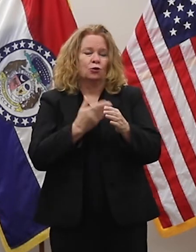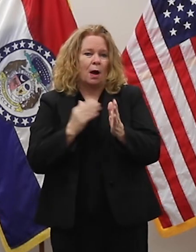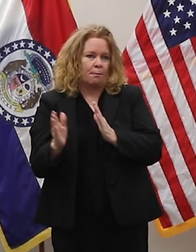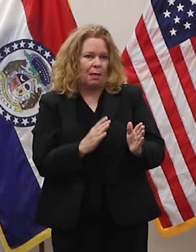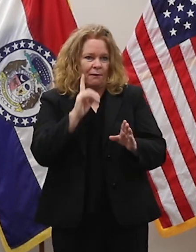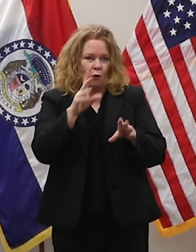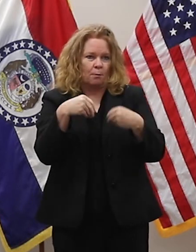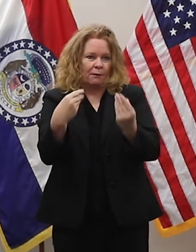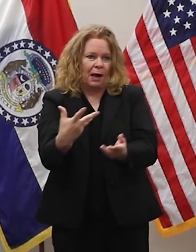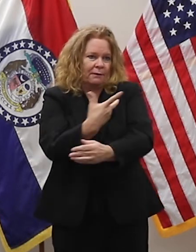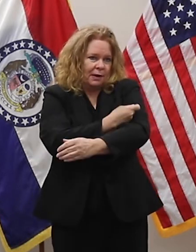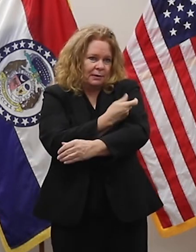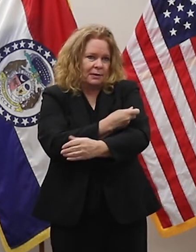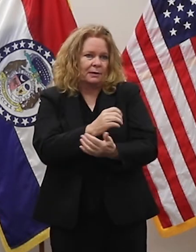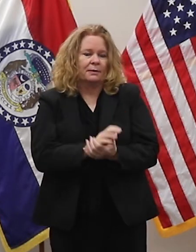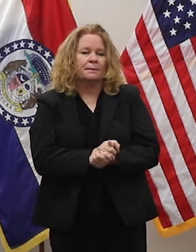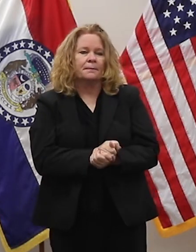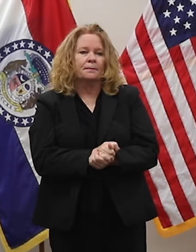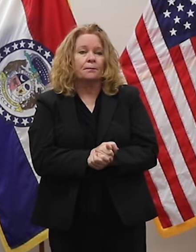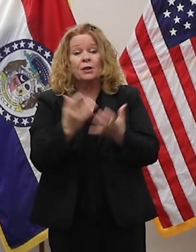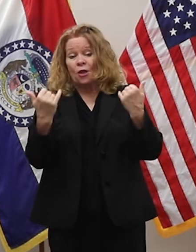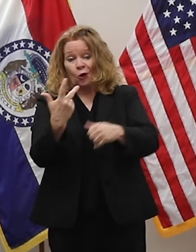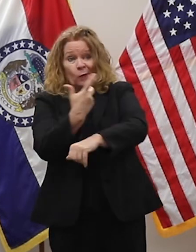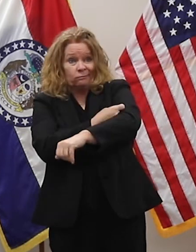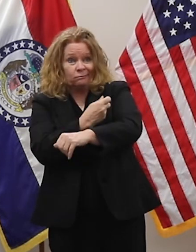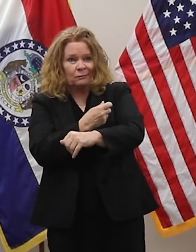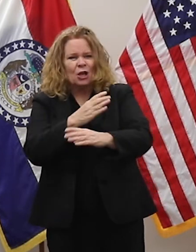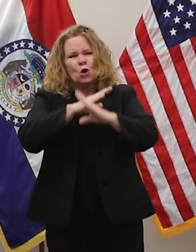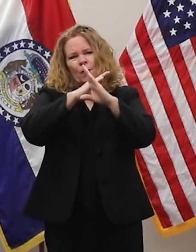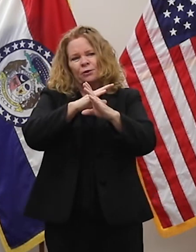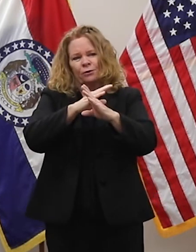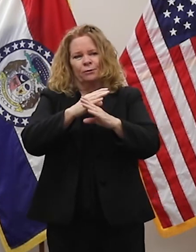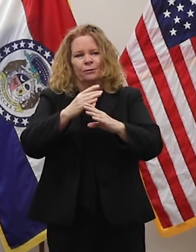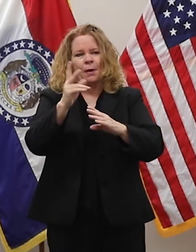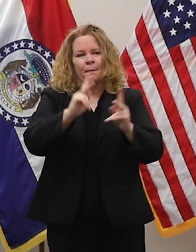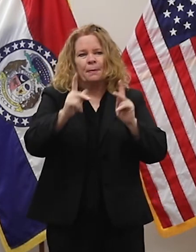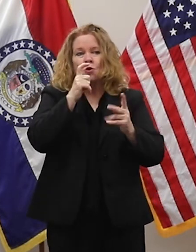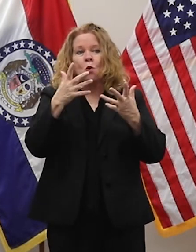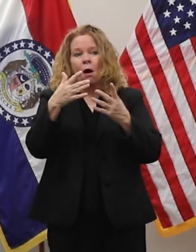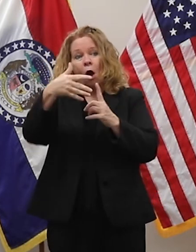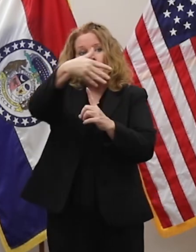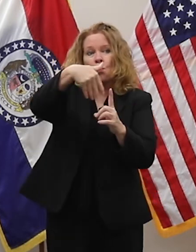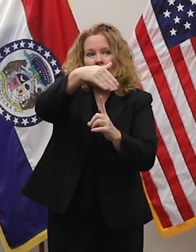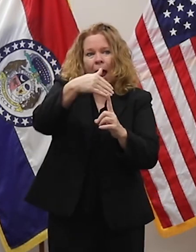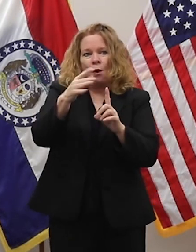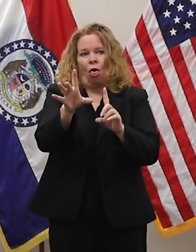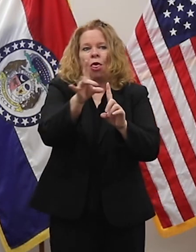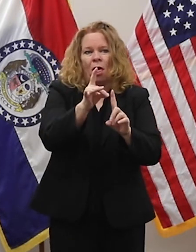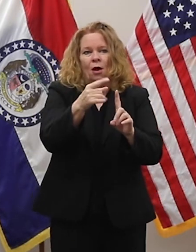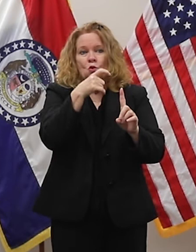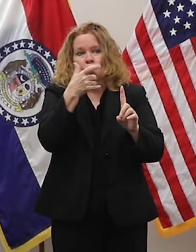plans. Under the current plan, the vaccines are reserved to protect those who have had close contact with someone who has